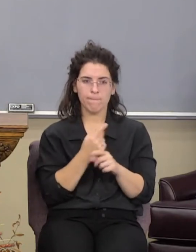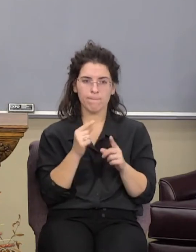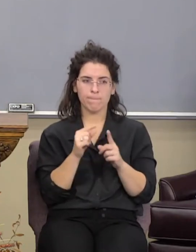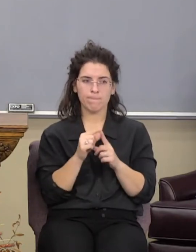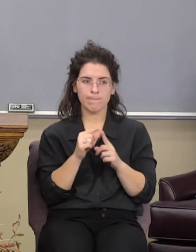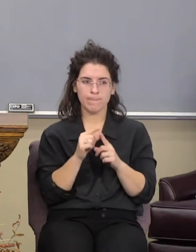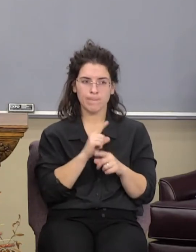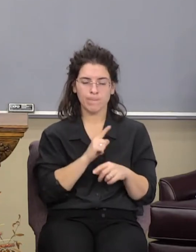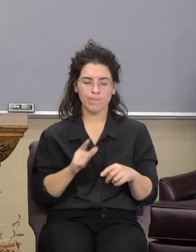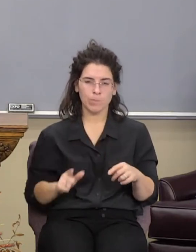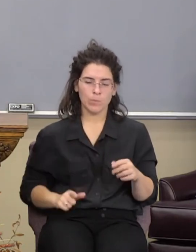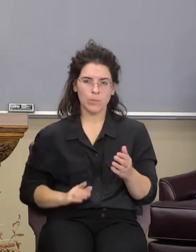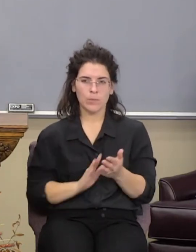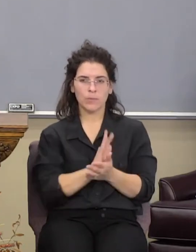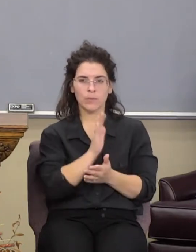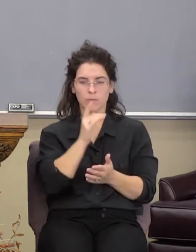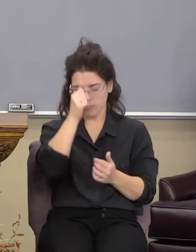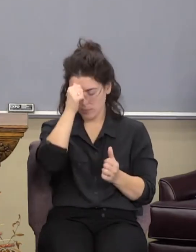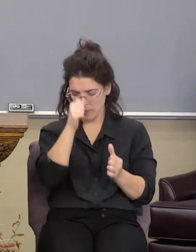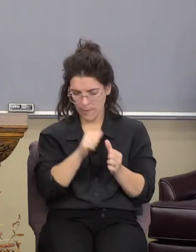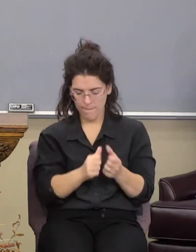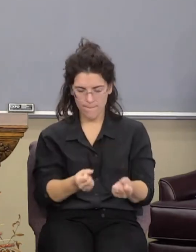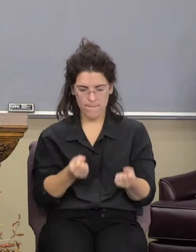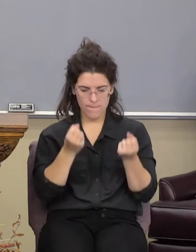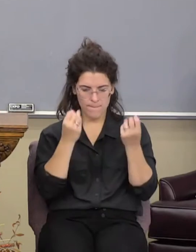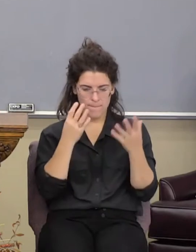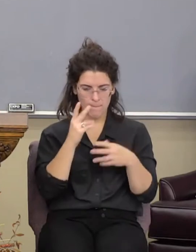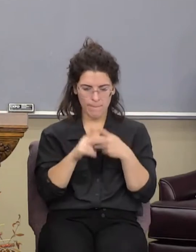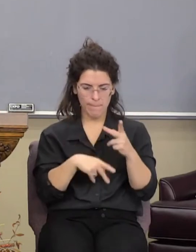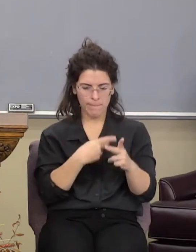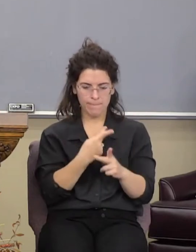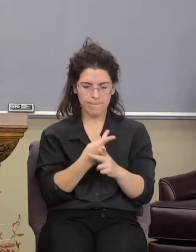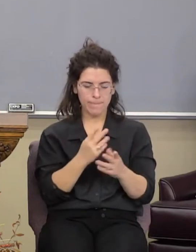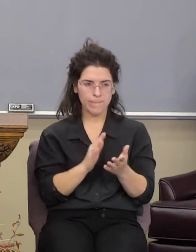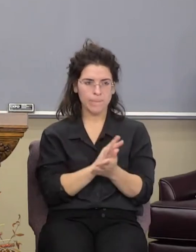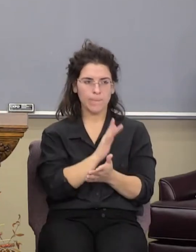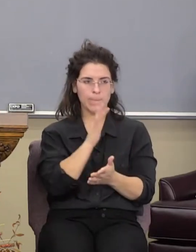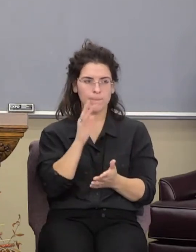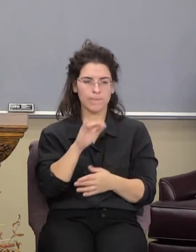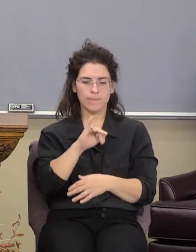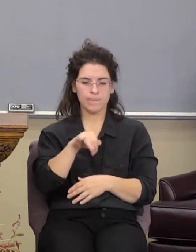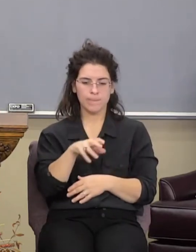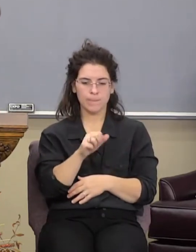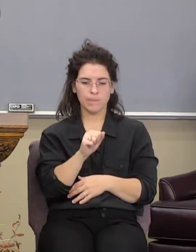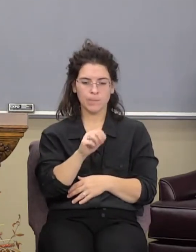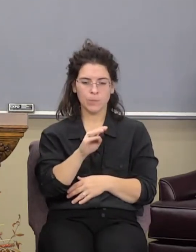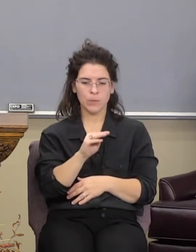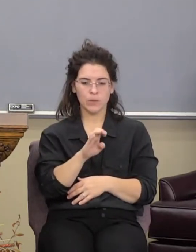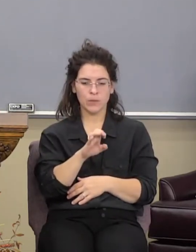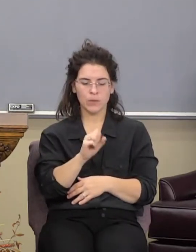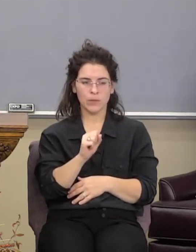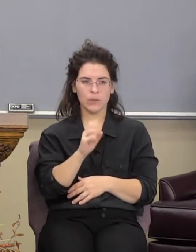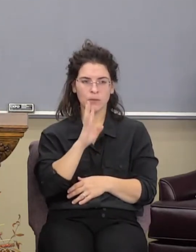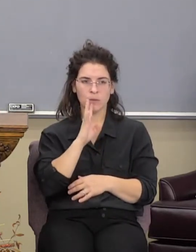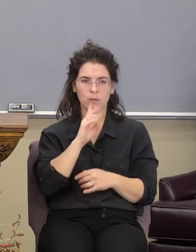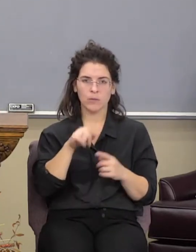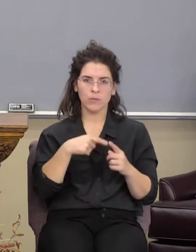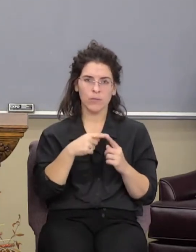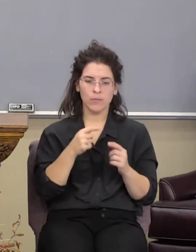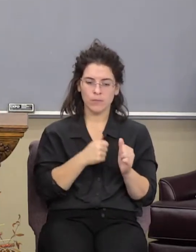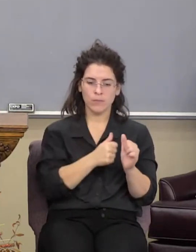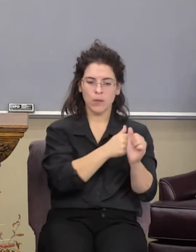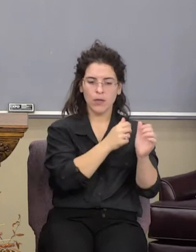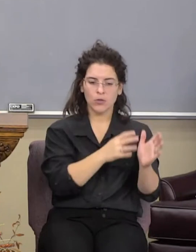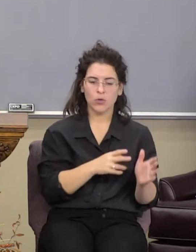glory. Remember, there are many types of glory. What James is referring to, what the Apostle Paul is referring to, is